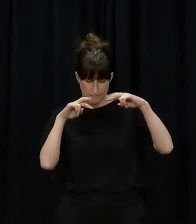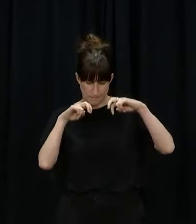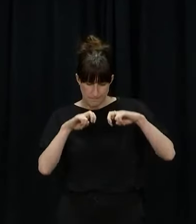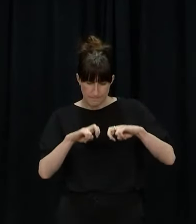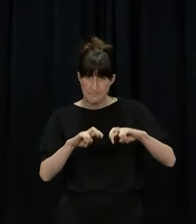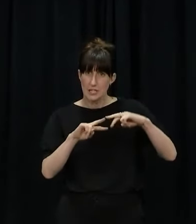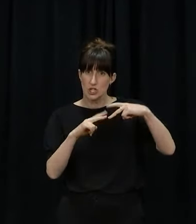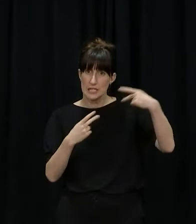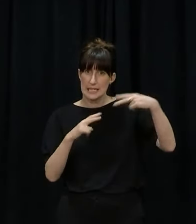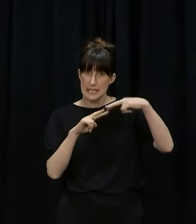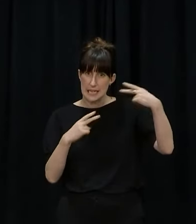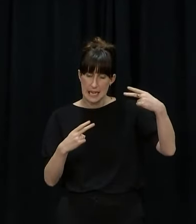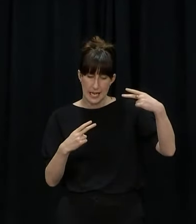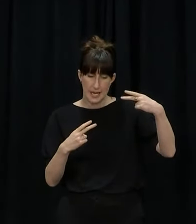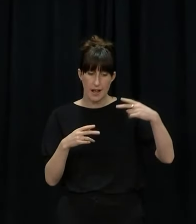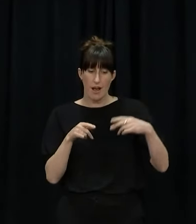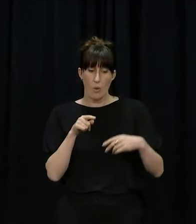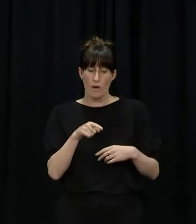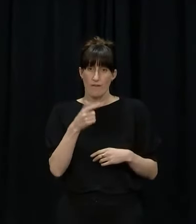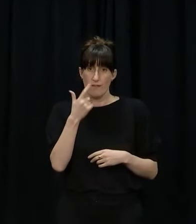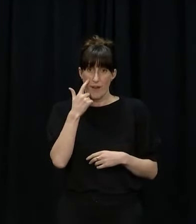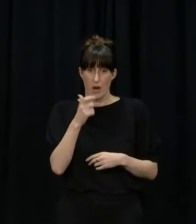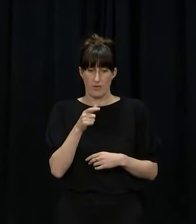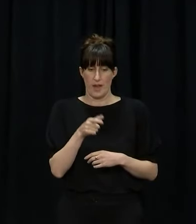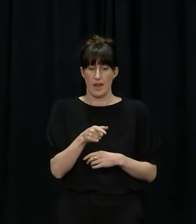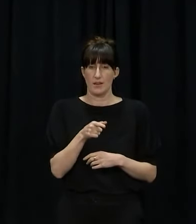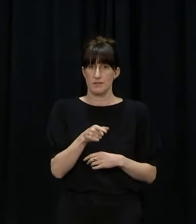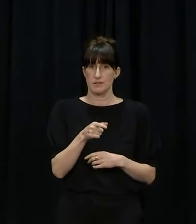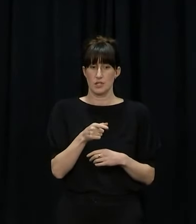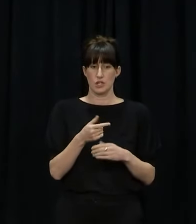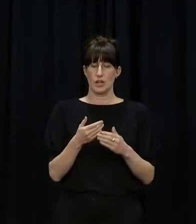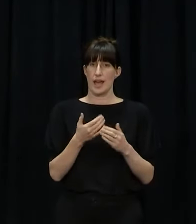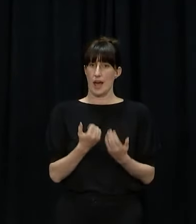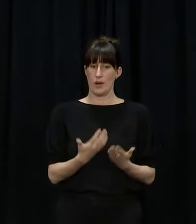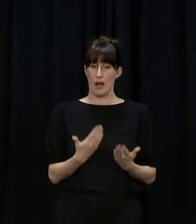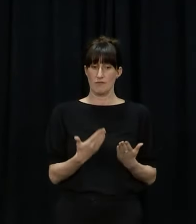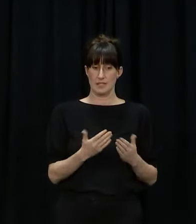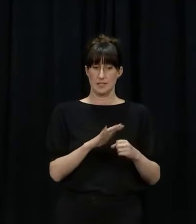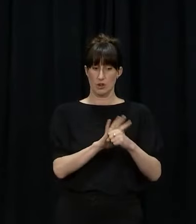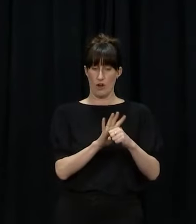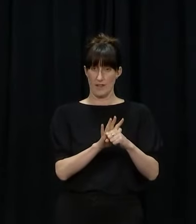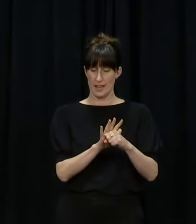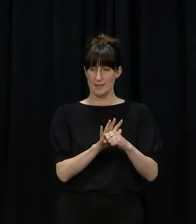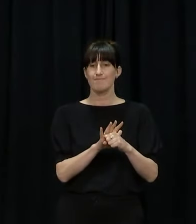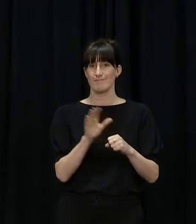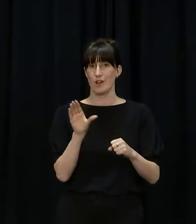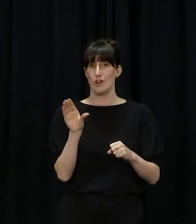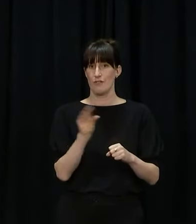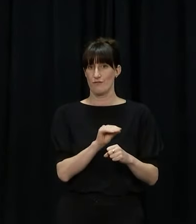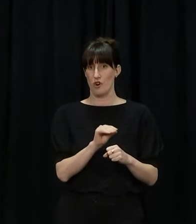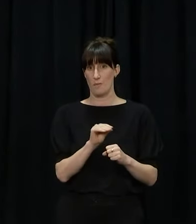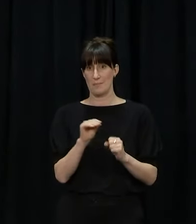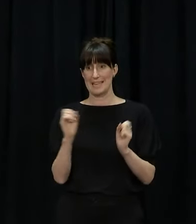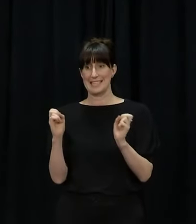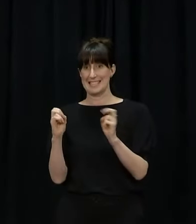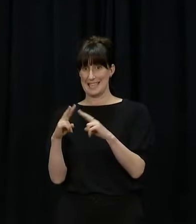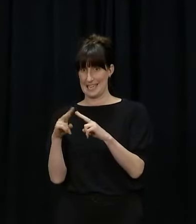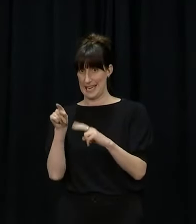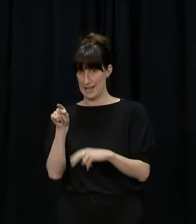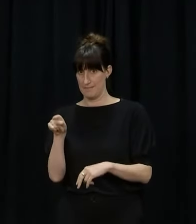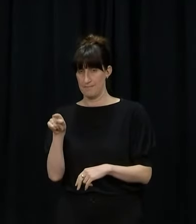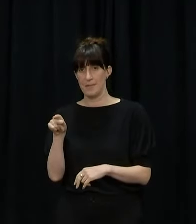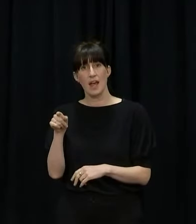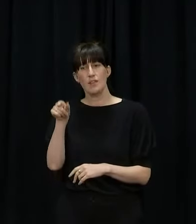positive cases are a close match to a recent returnee from Sydney who arrived on a managed